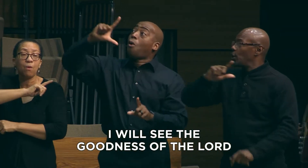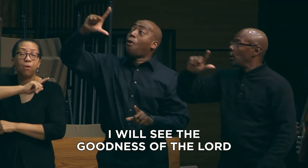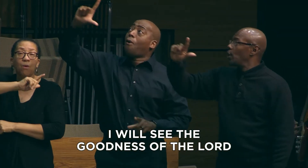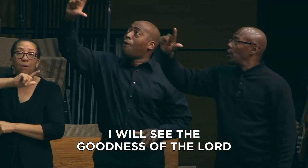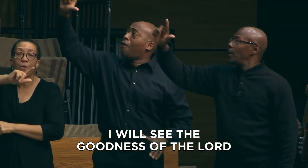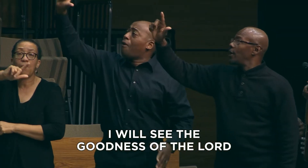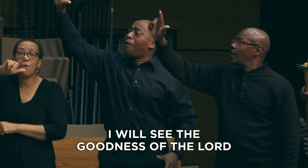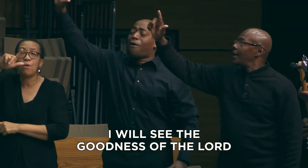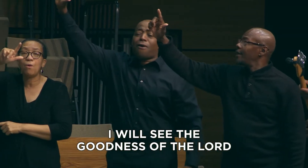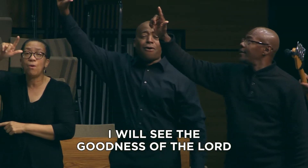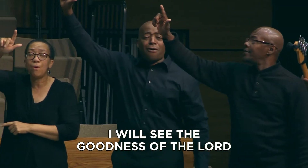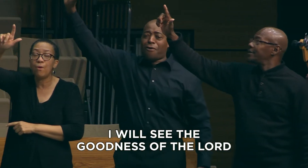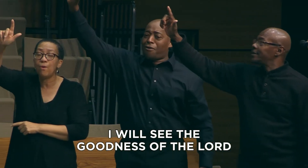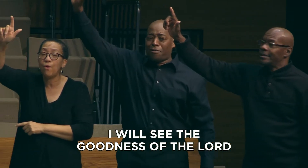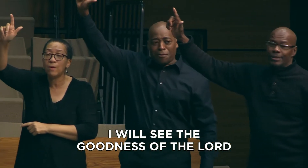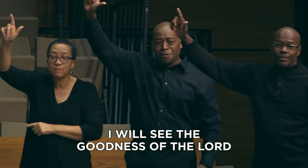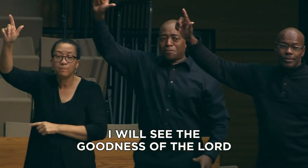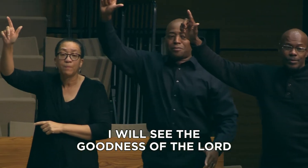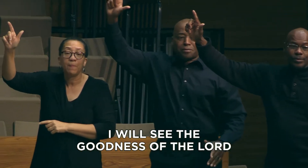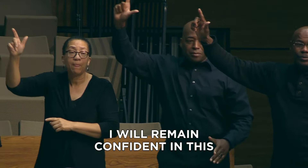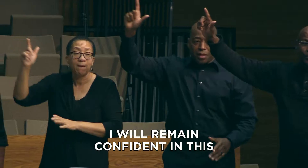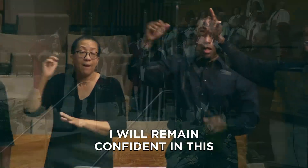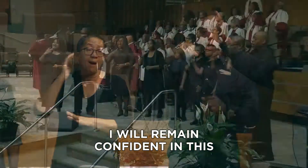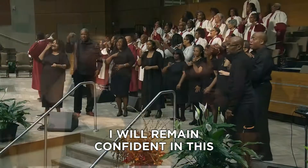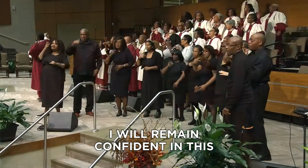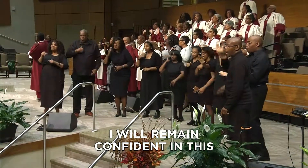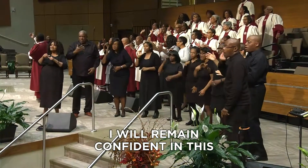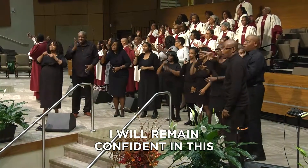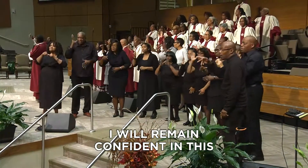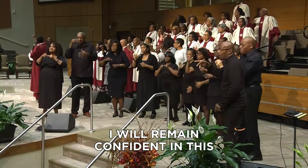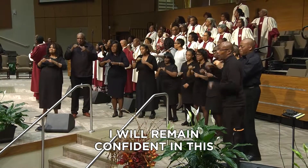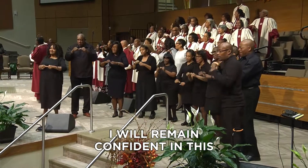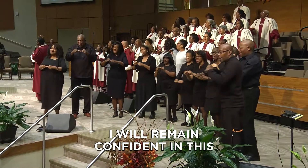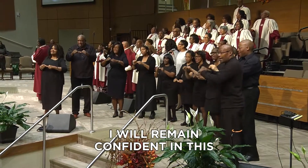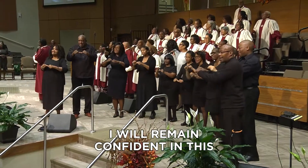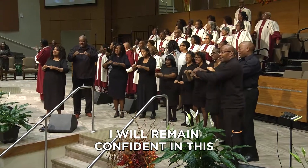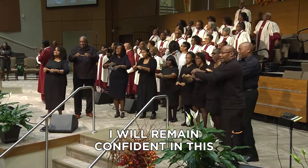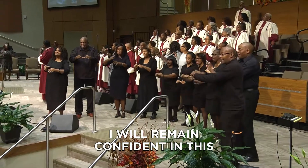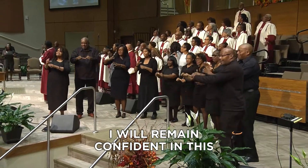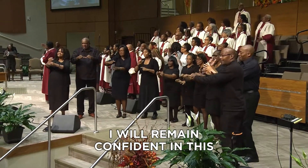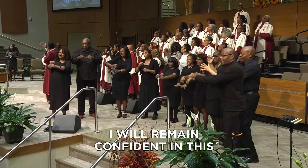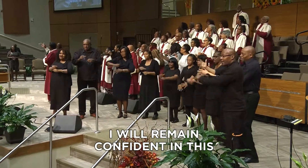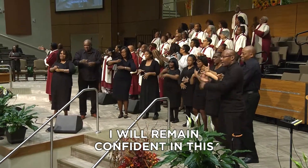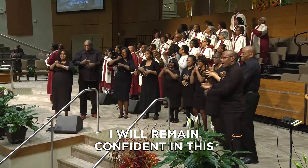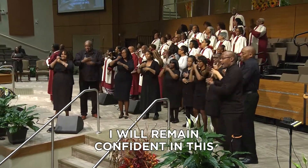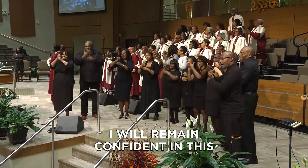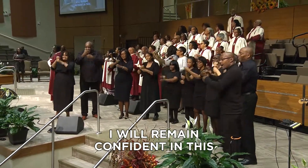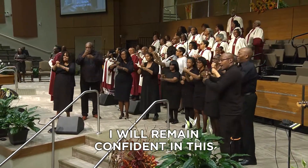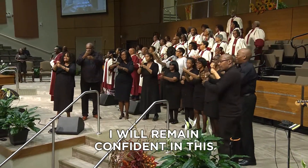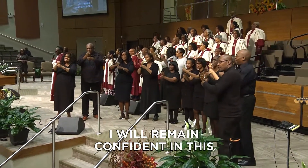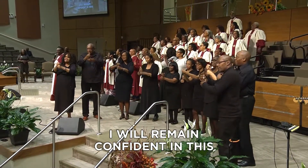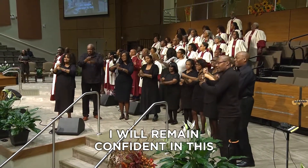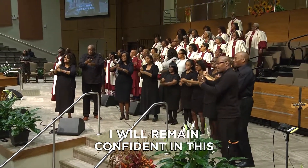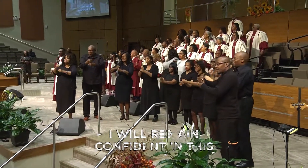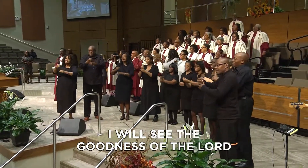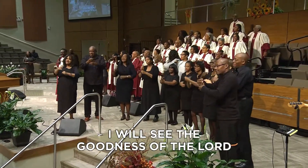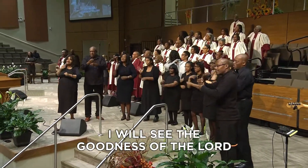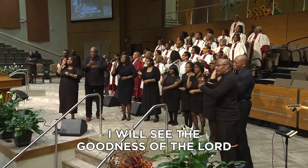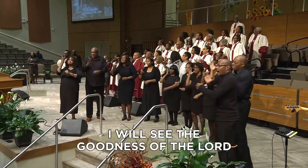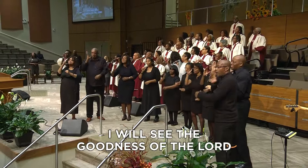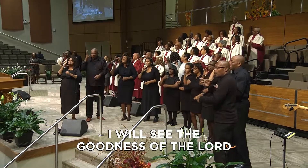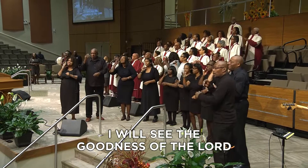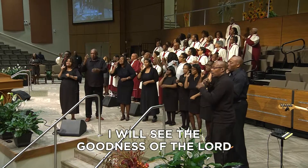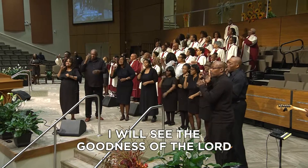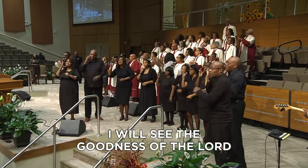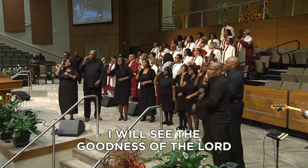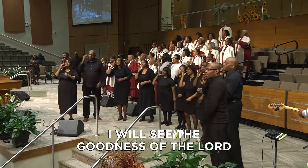Hallelujah. Come on, one more time. I will remain confident in this. I